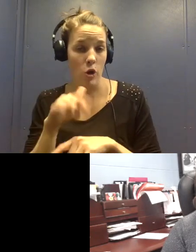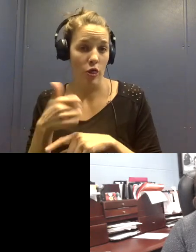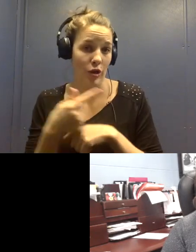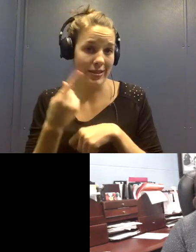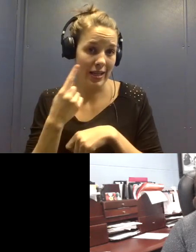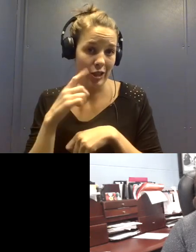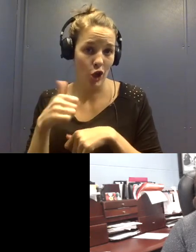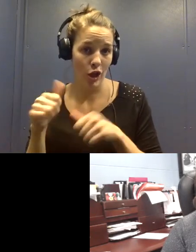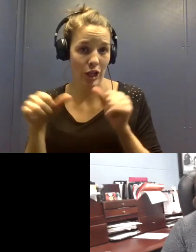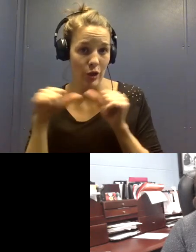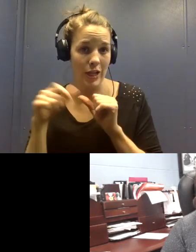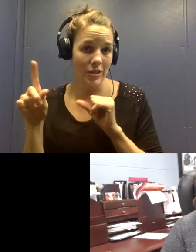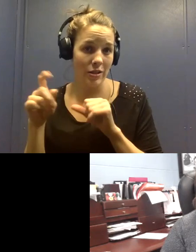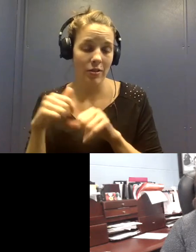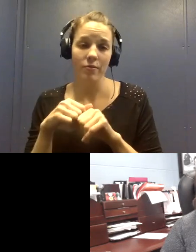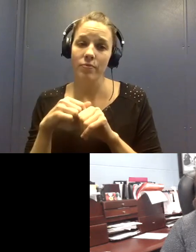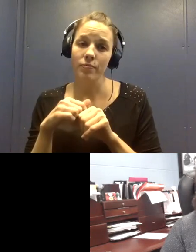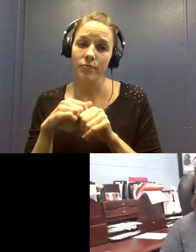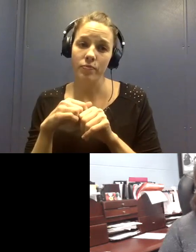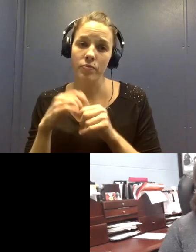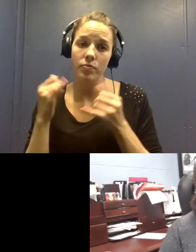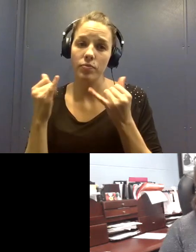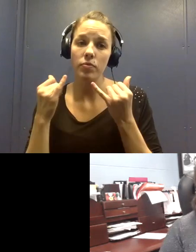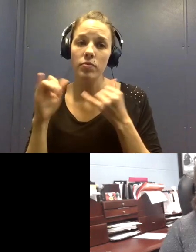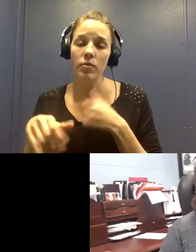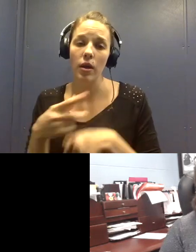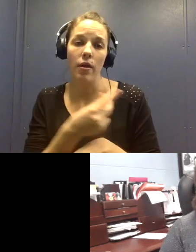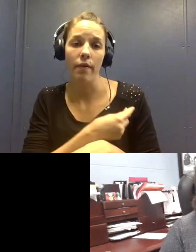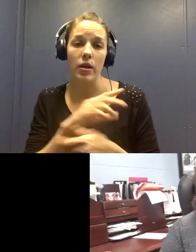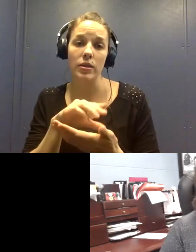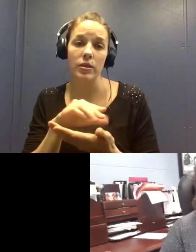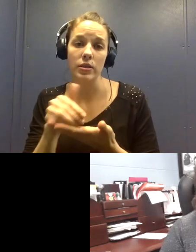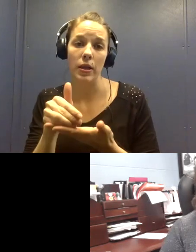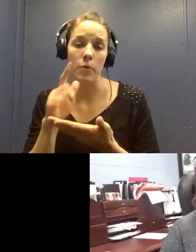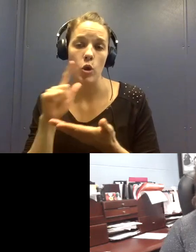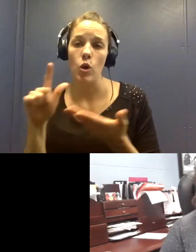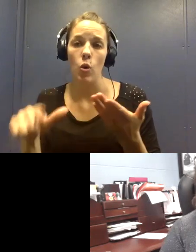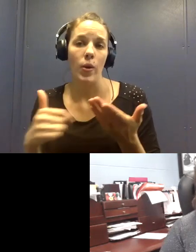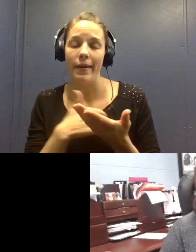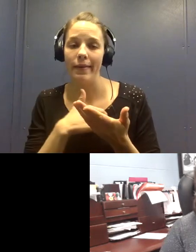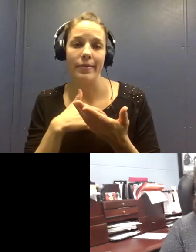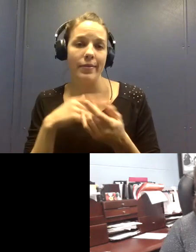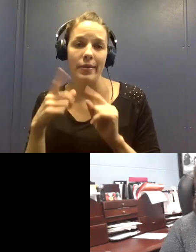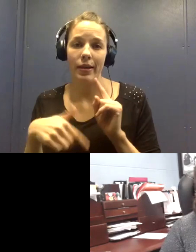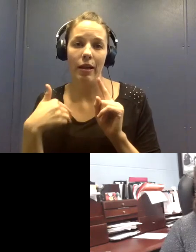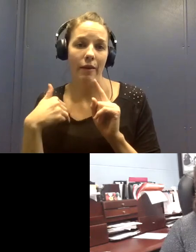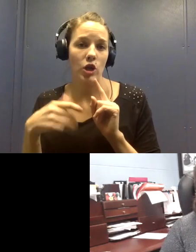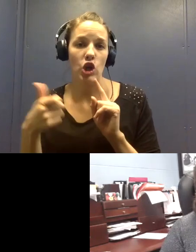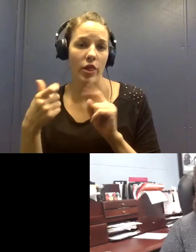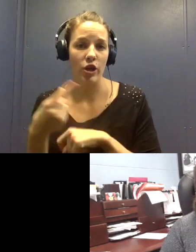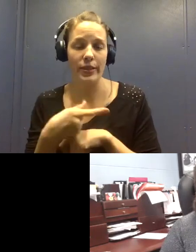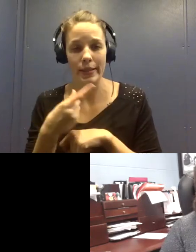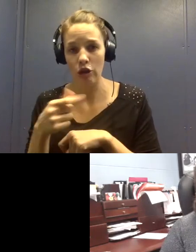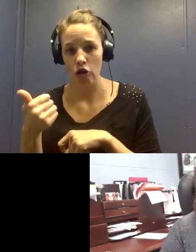other locations? Right now, the vaccine supply is so low that we couldn't have other days or